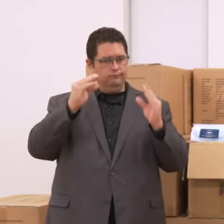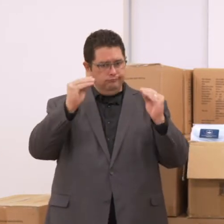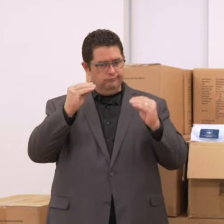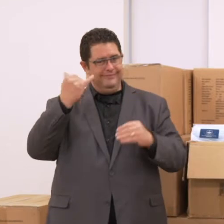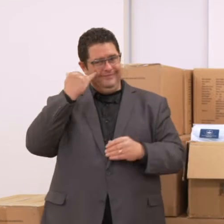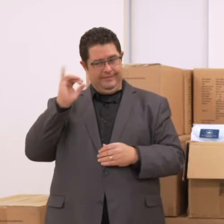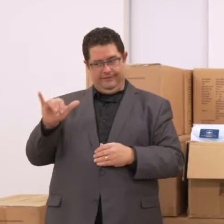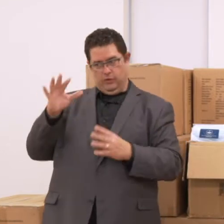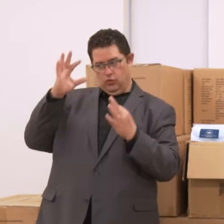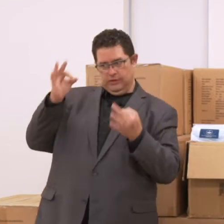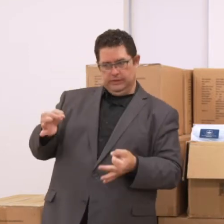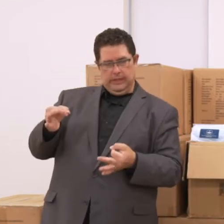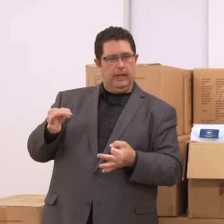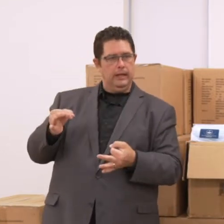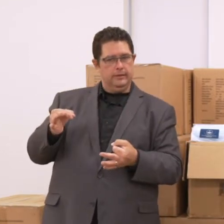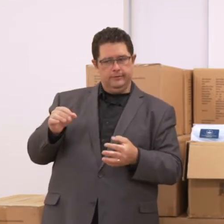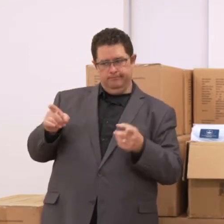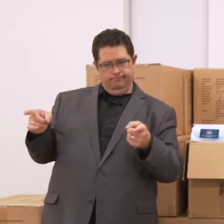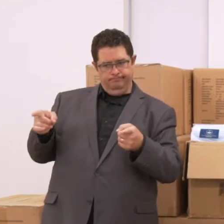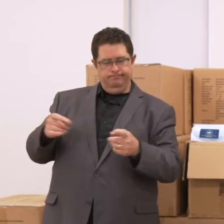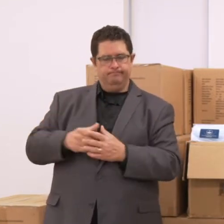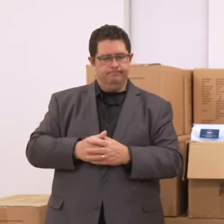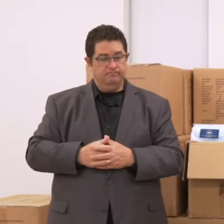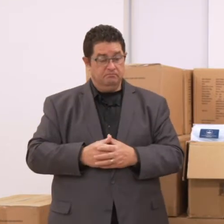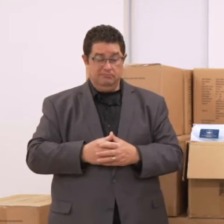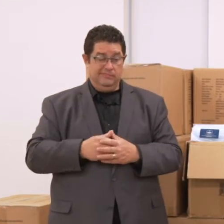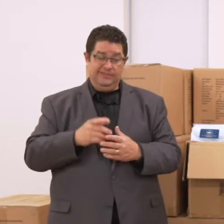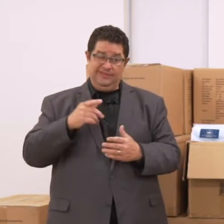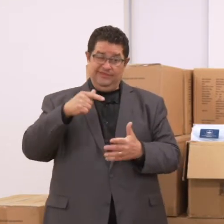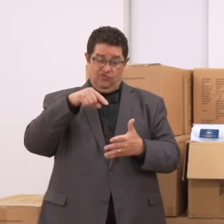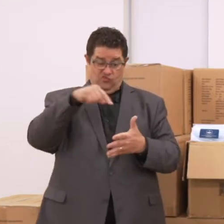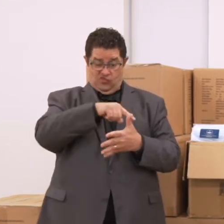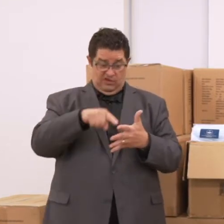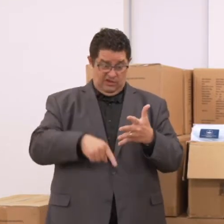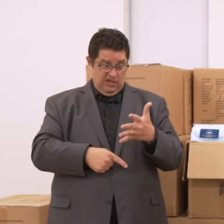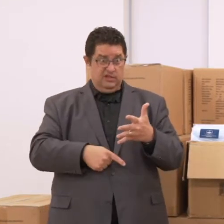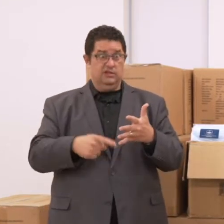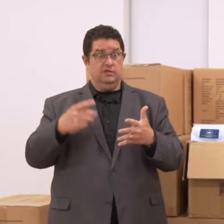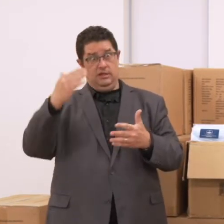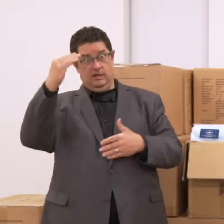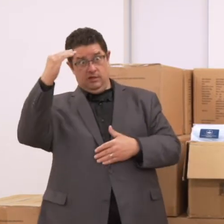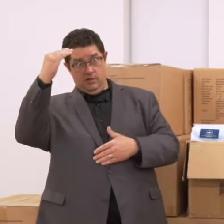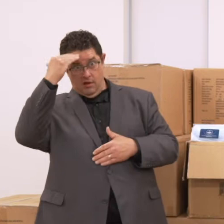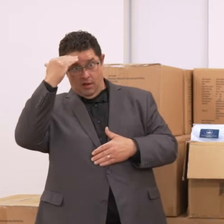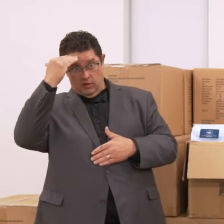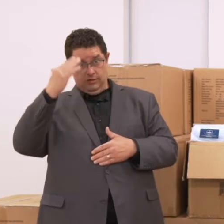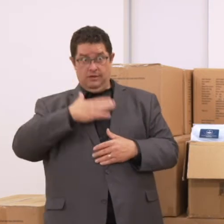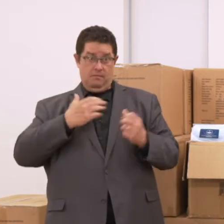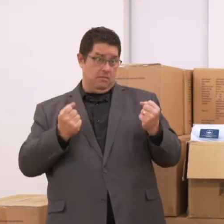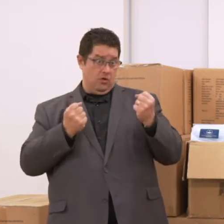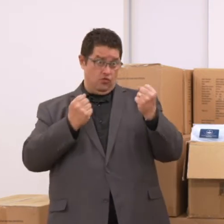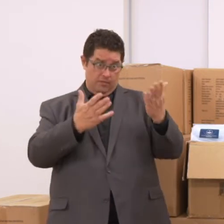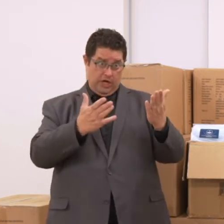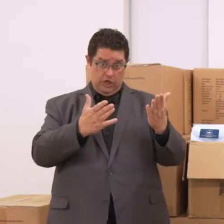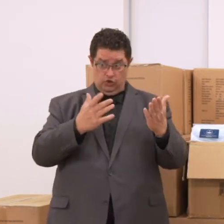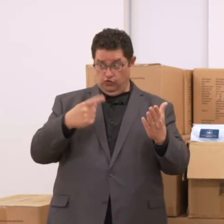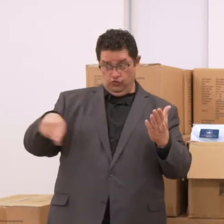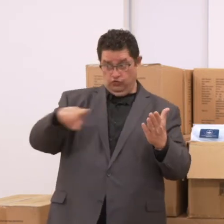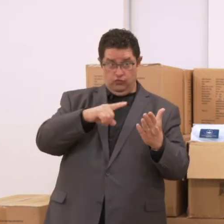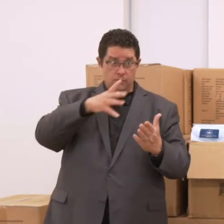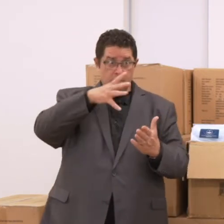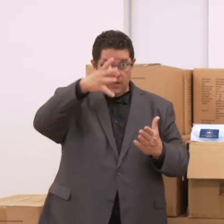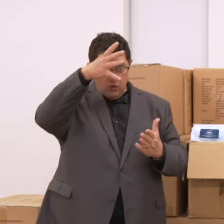option. But even with these steps, even with that knowledge, it's my recommendation as a parent